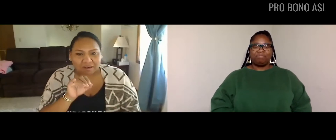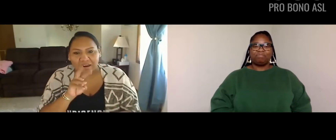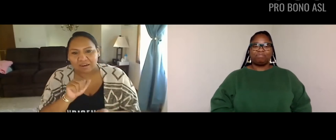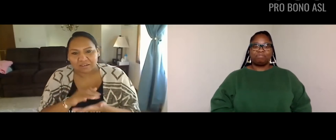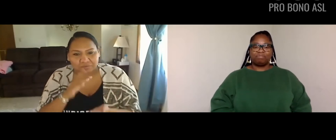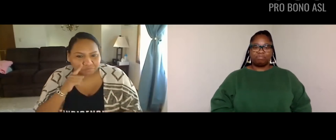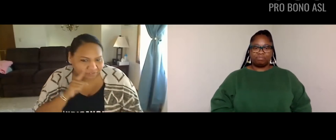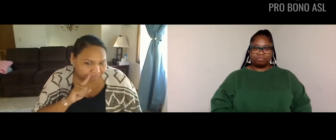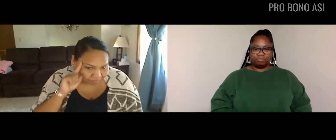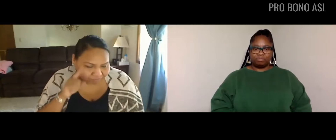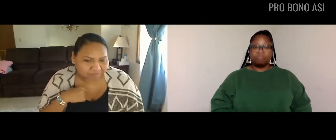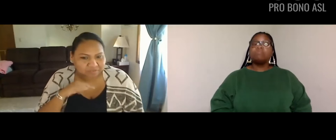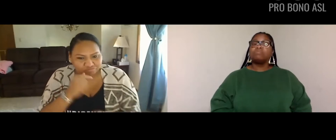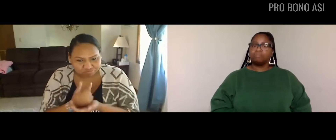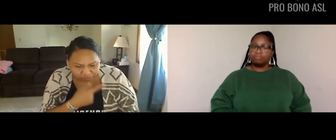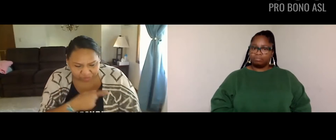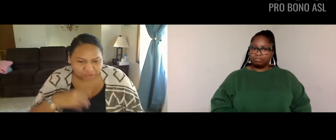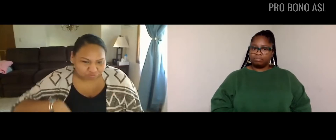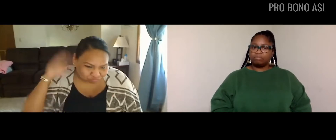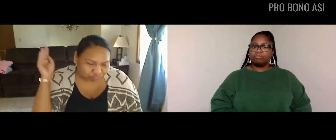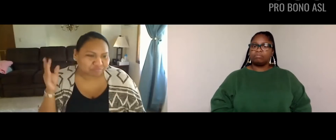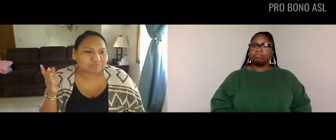So, yeah.